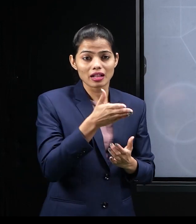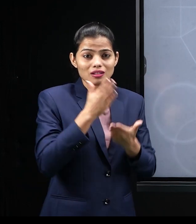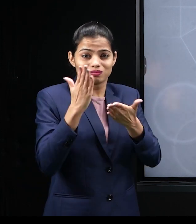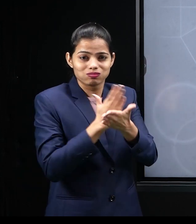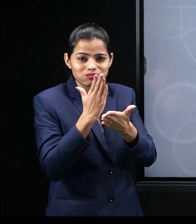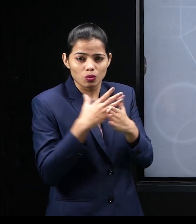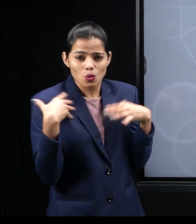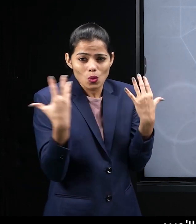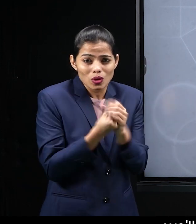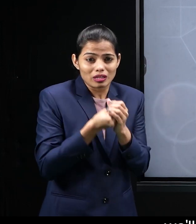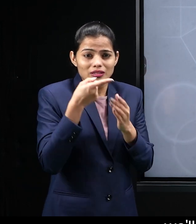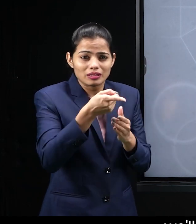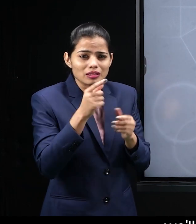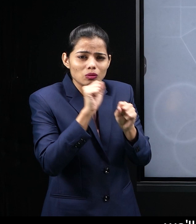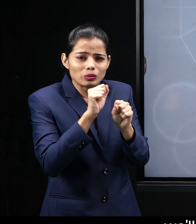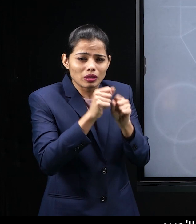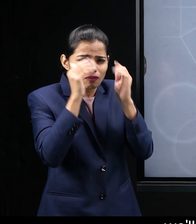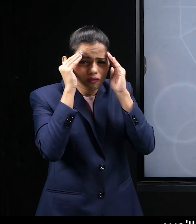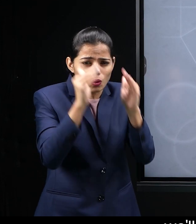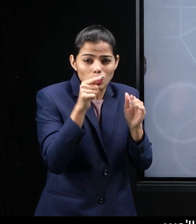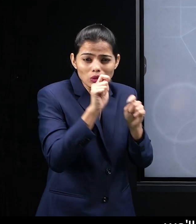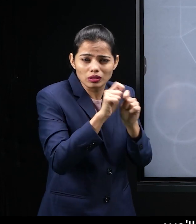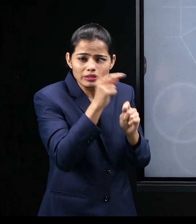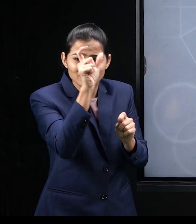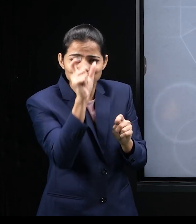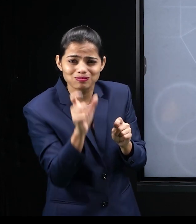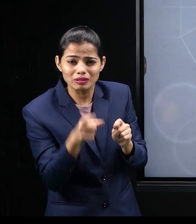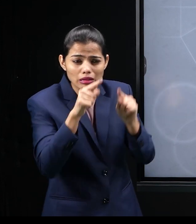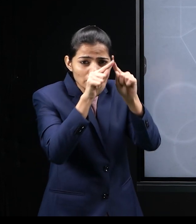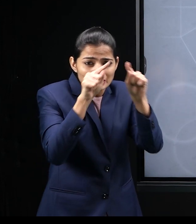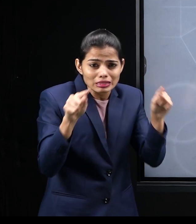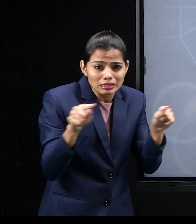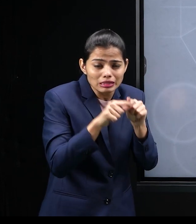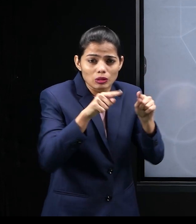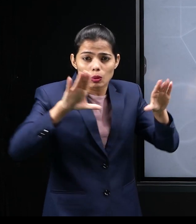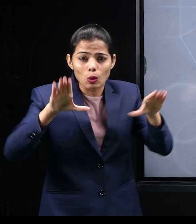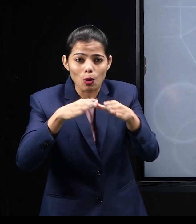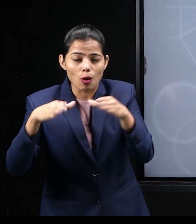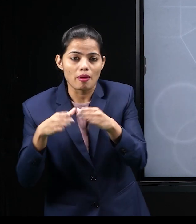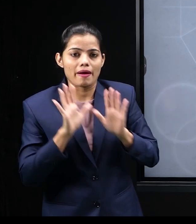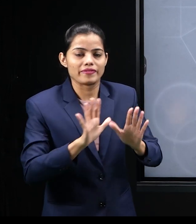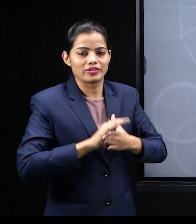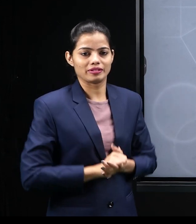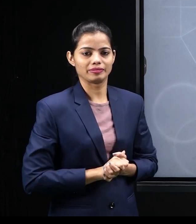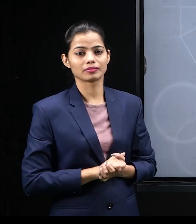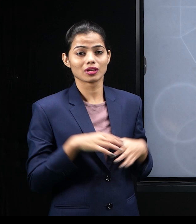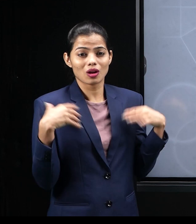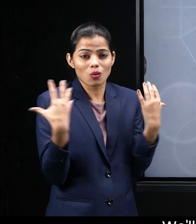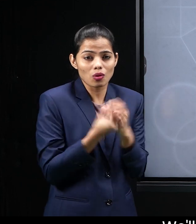In this lesson, we will dive into the fascinating world of triangles and their classifications. We will